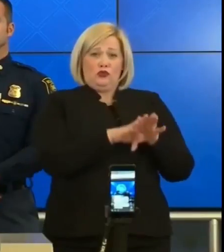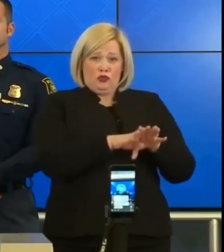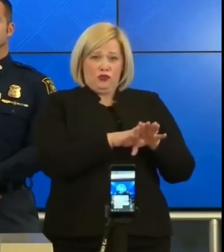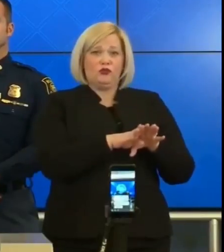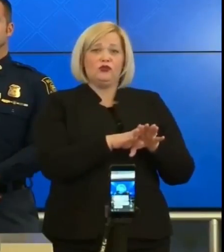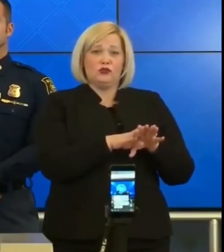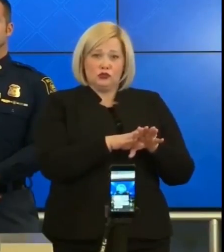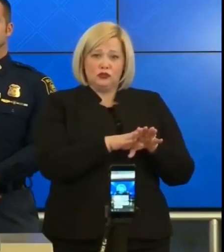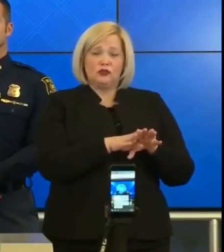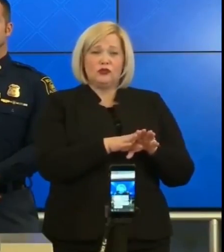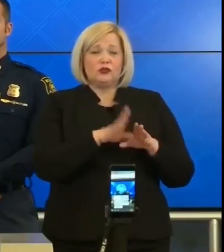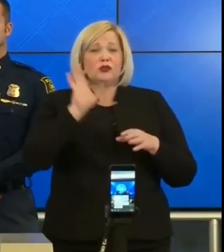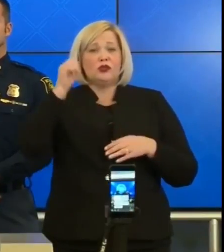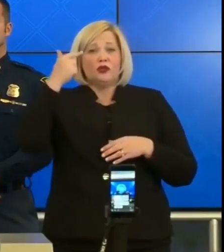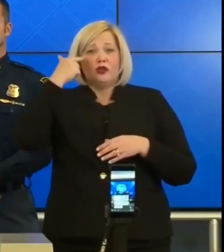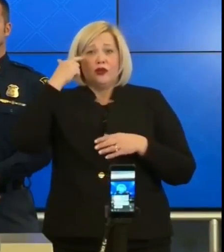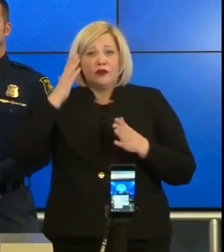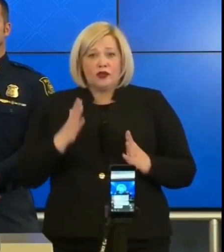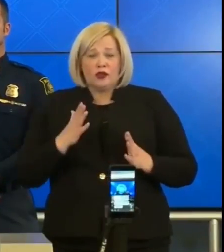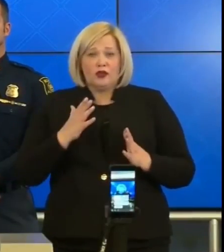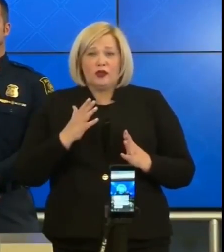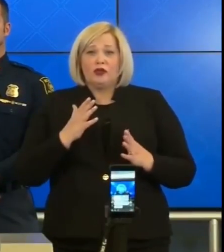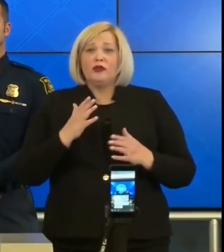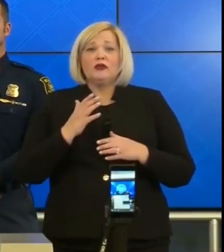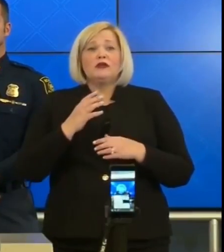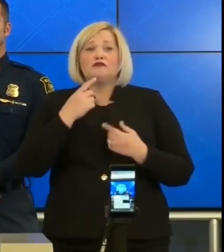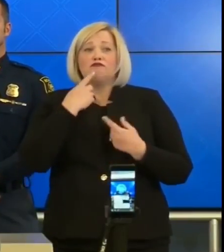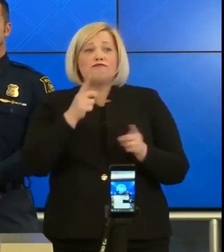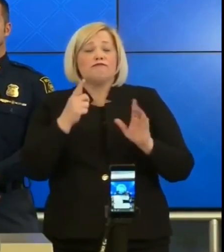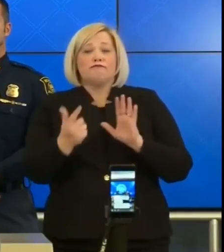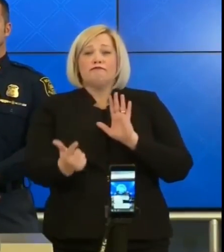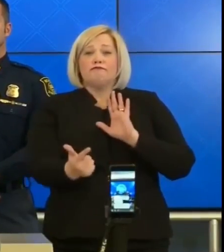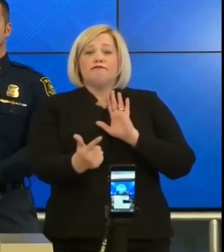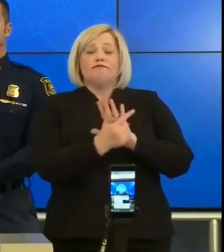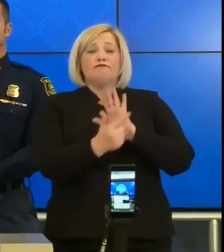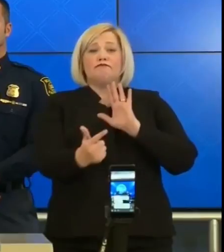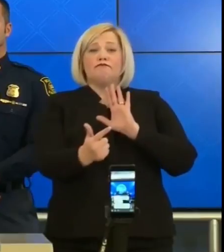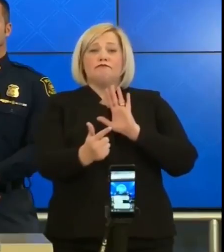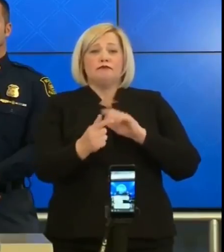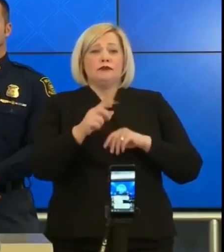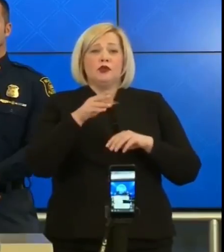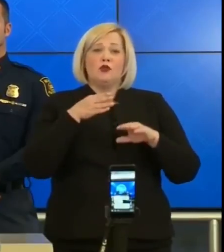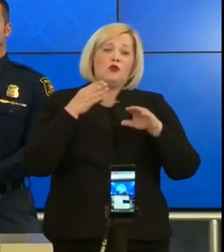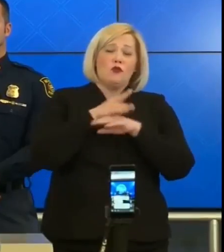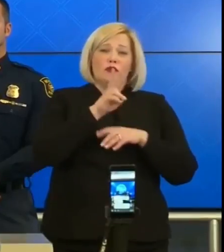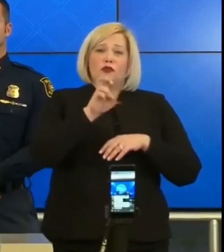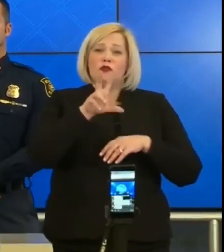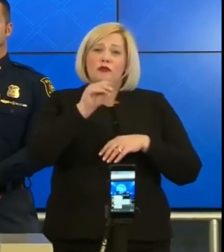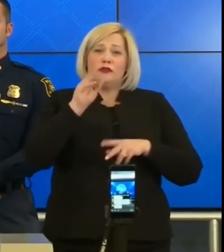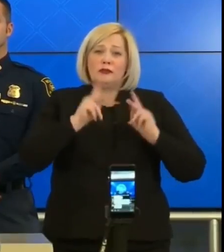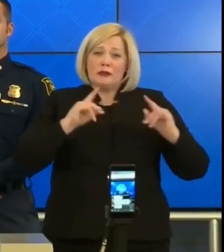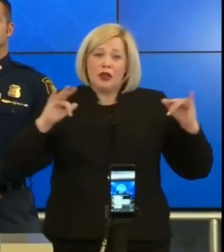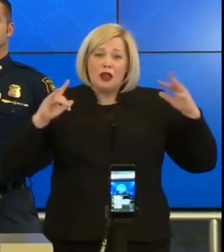facilities. The governor has banned most assemblages over 250 people.